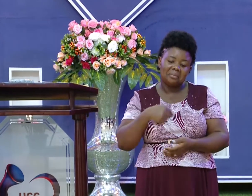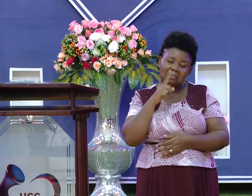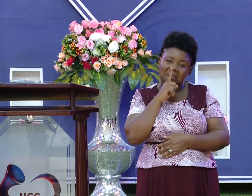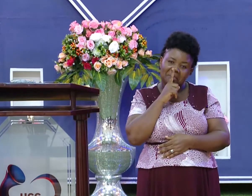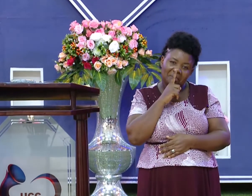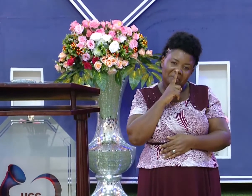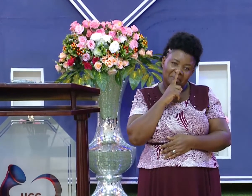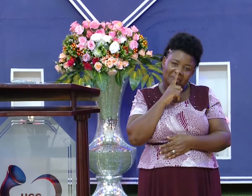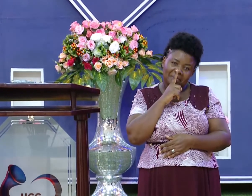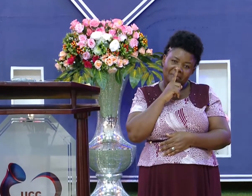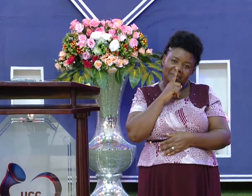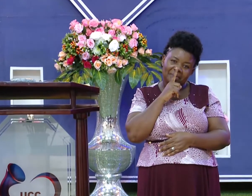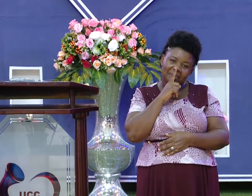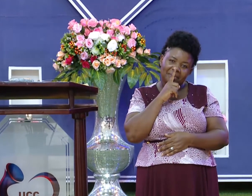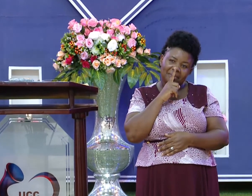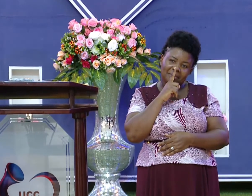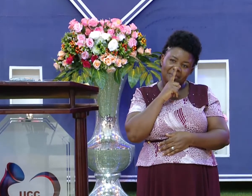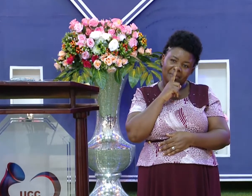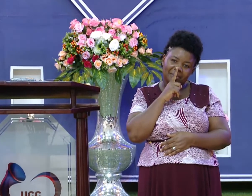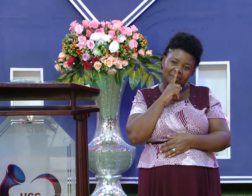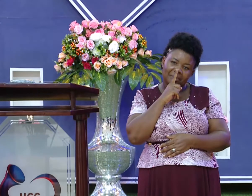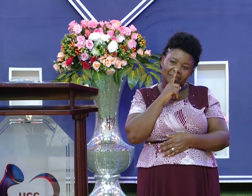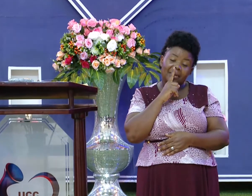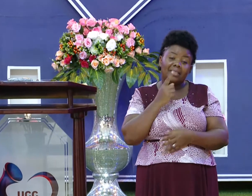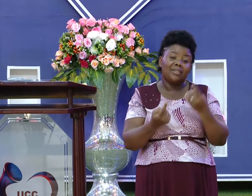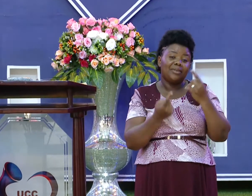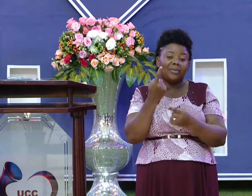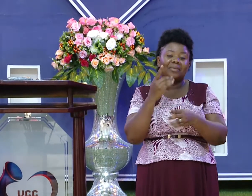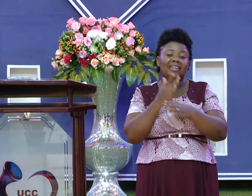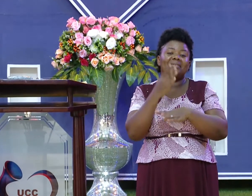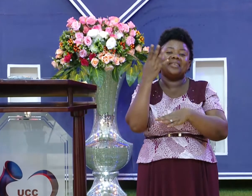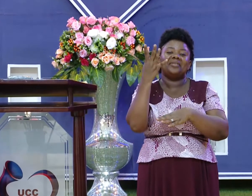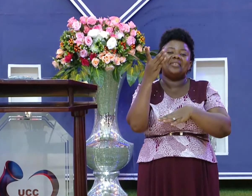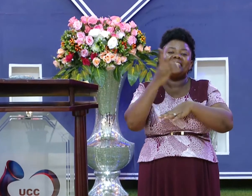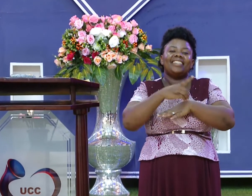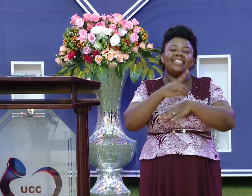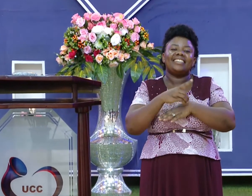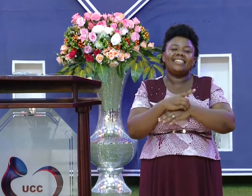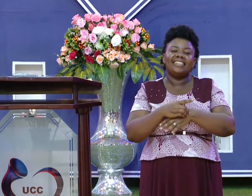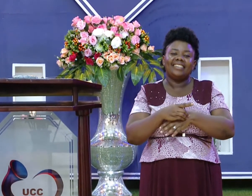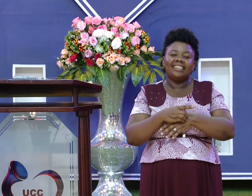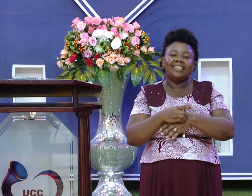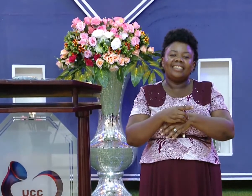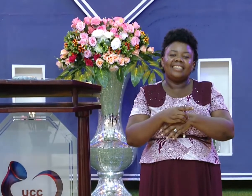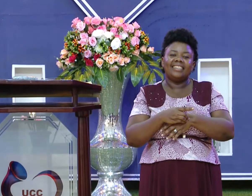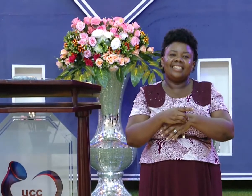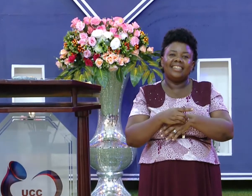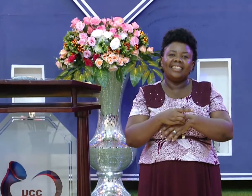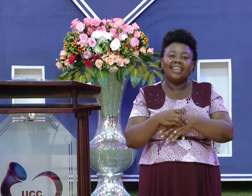The following day, I just kept quiet. They cooked it after 4 days.